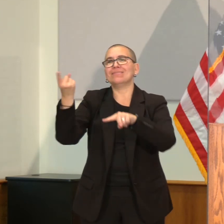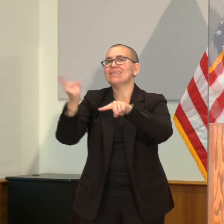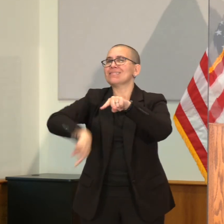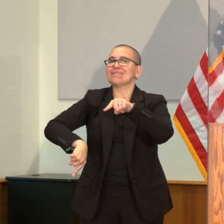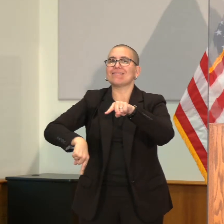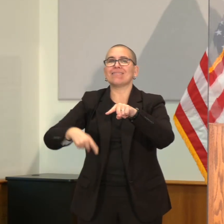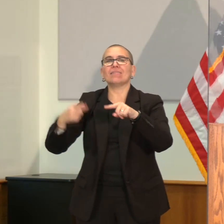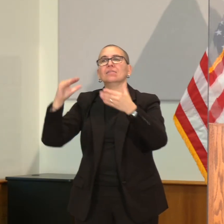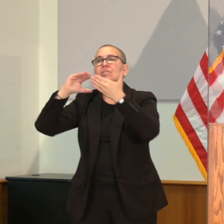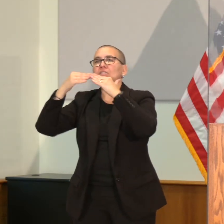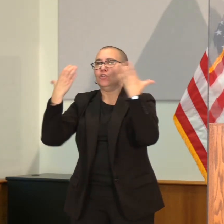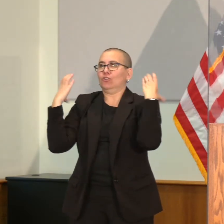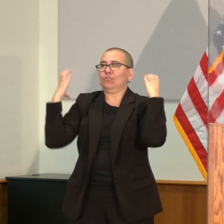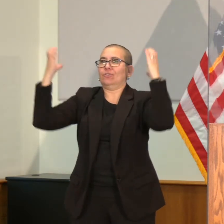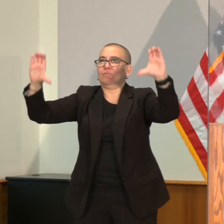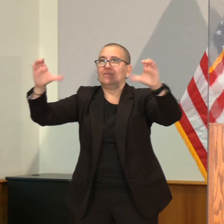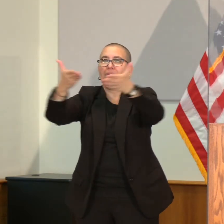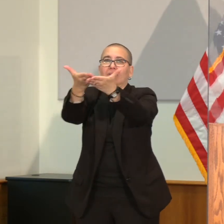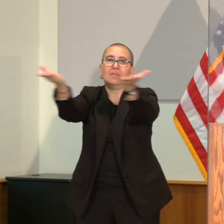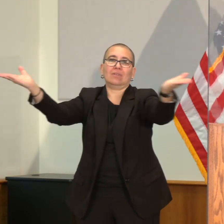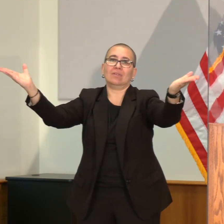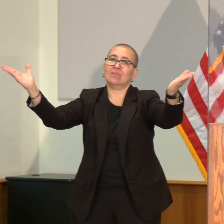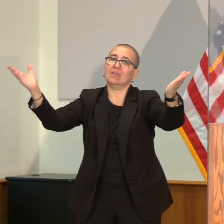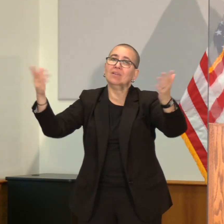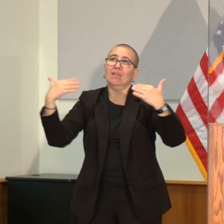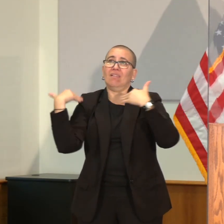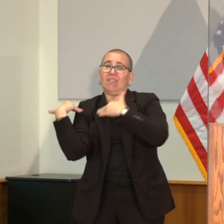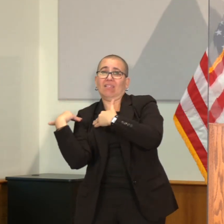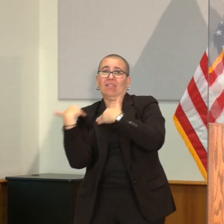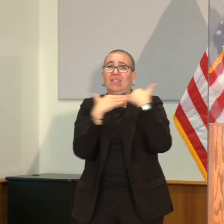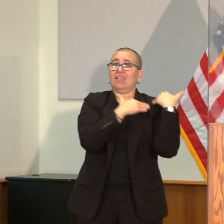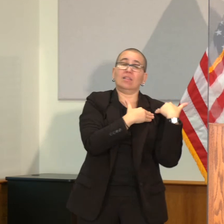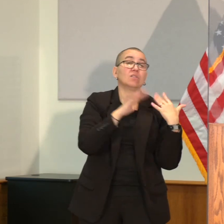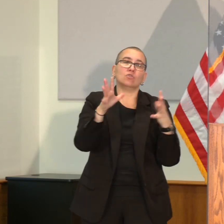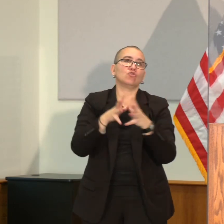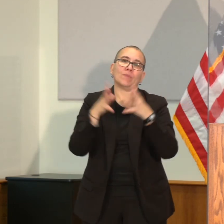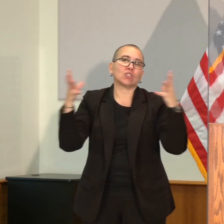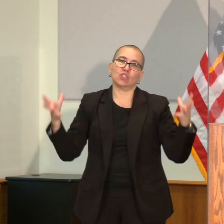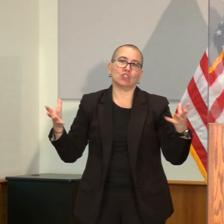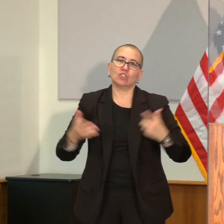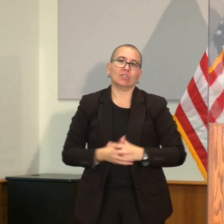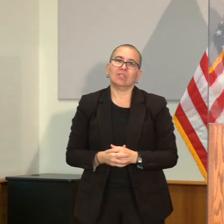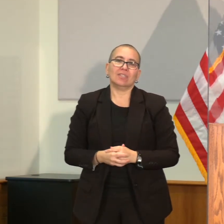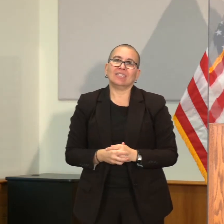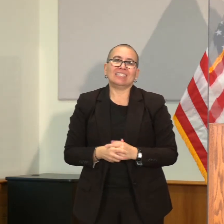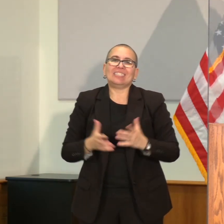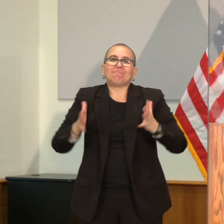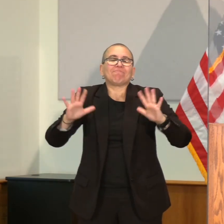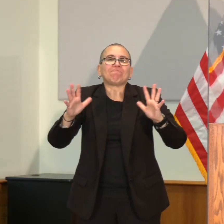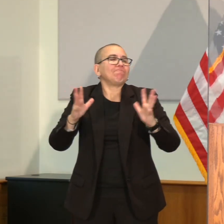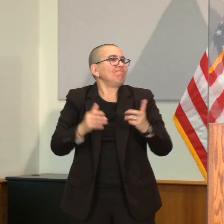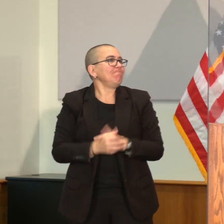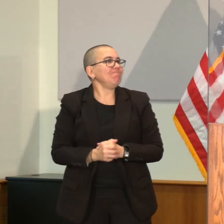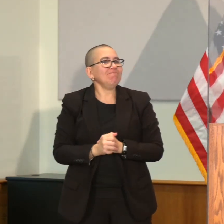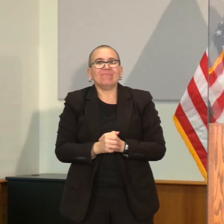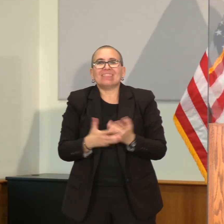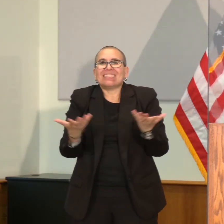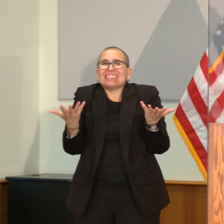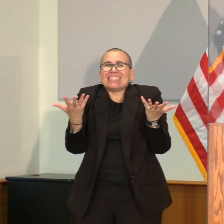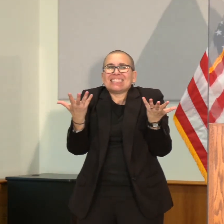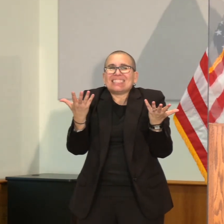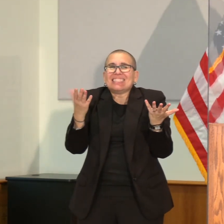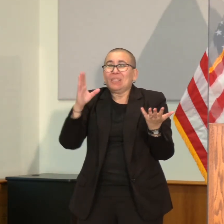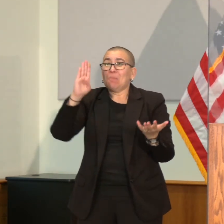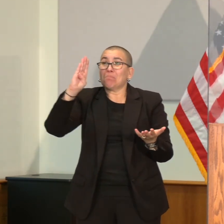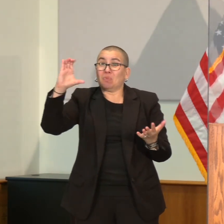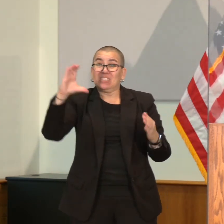brunt of alone, because it is simply untenable for a city like Brooklyn Center